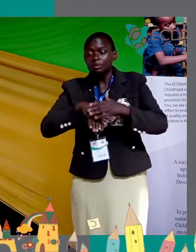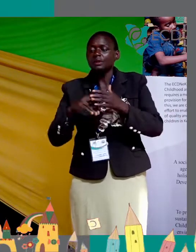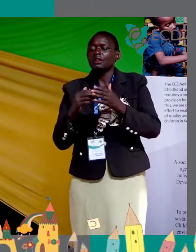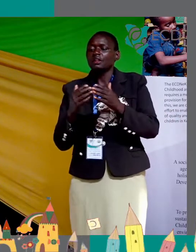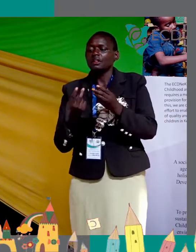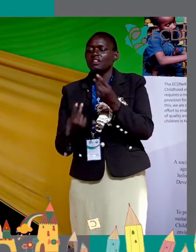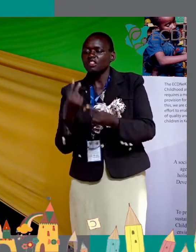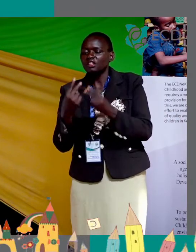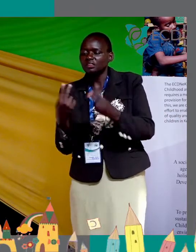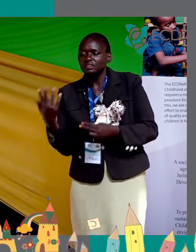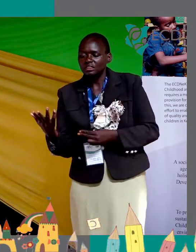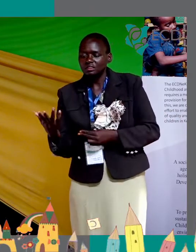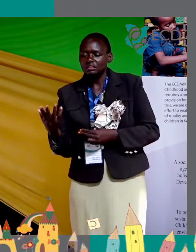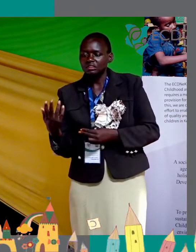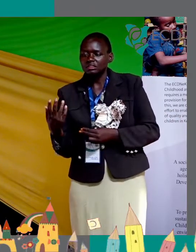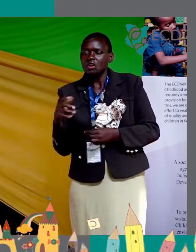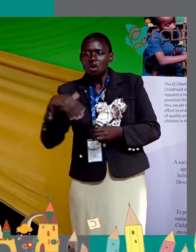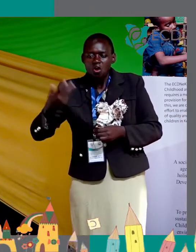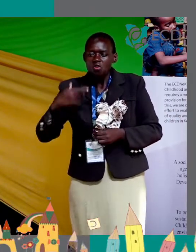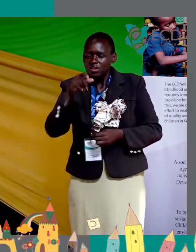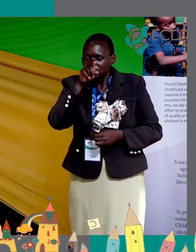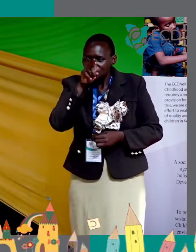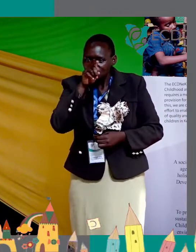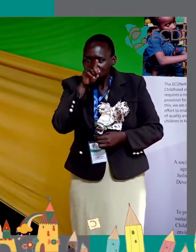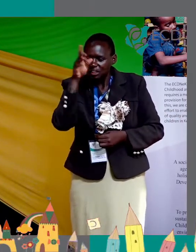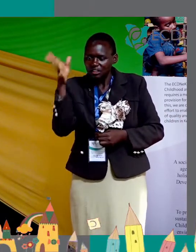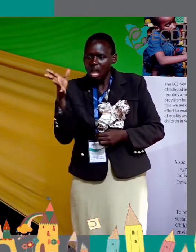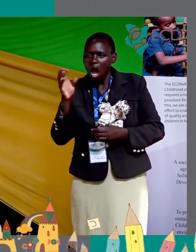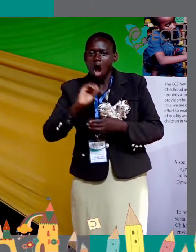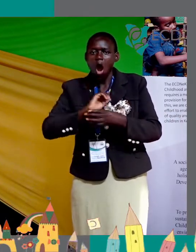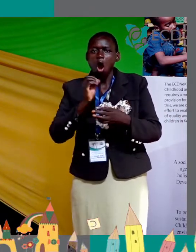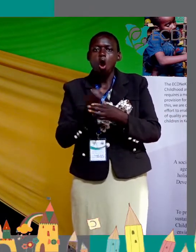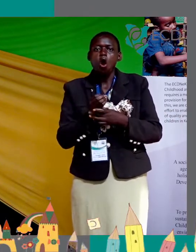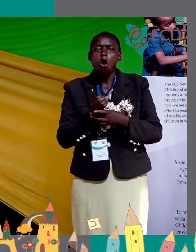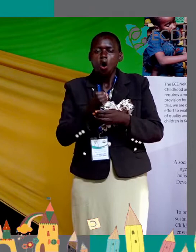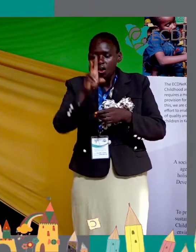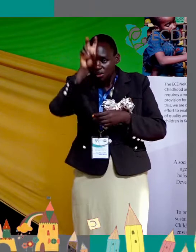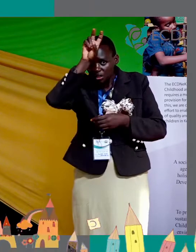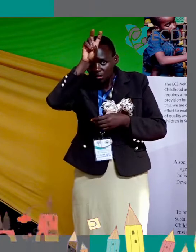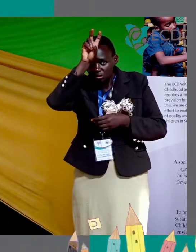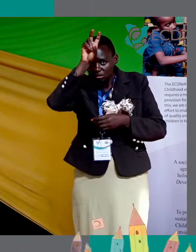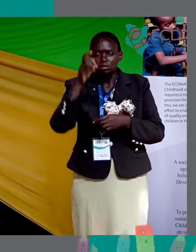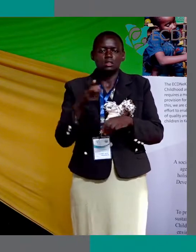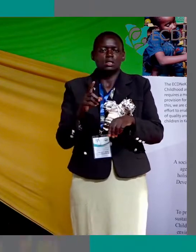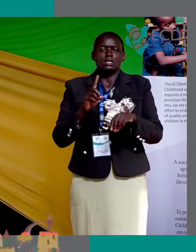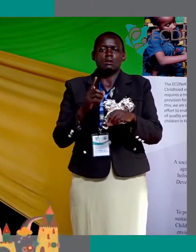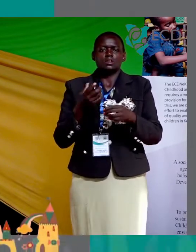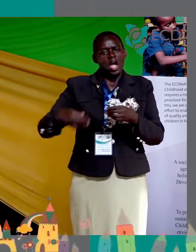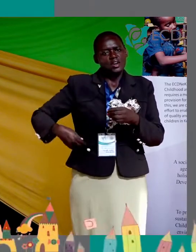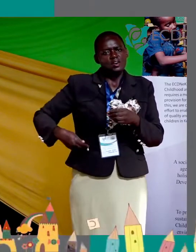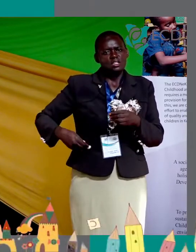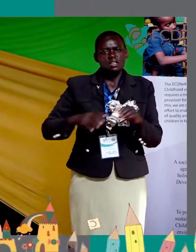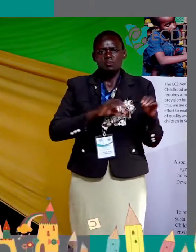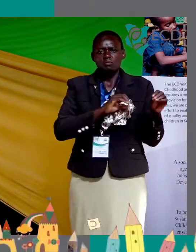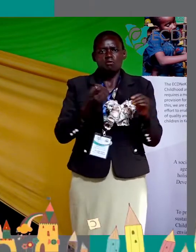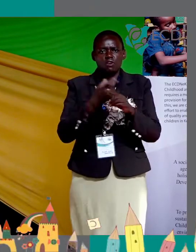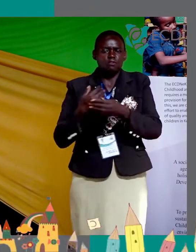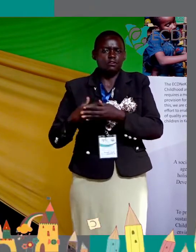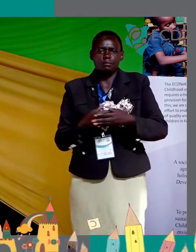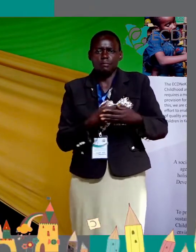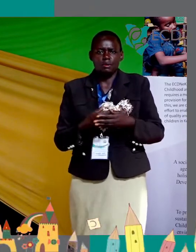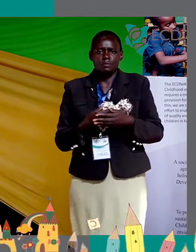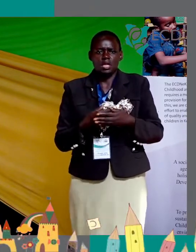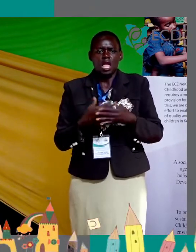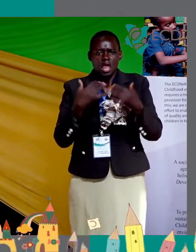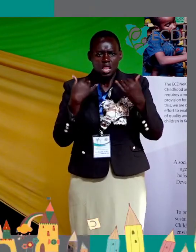Yes? The chicken, isn't it? Or the goats. So the adolescent, transiting from childhood to adolescent, takes you to be